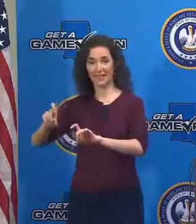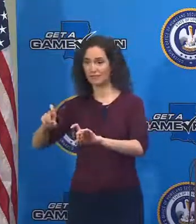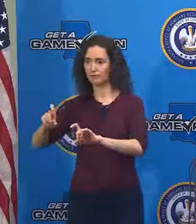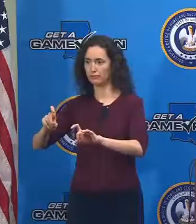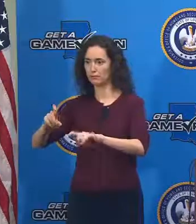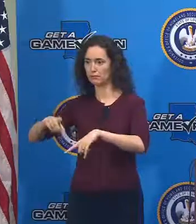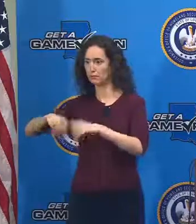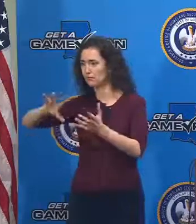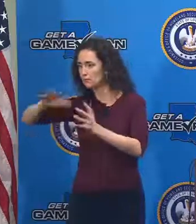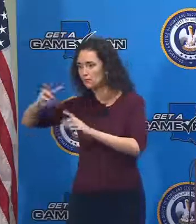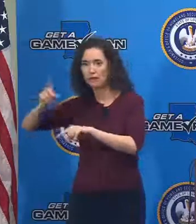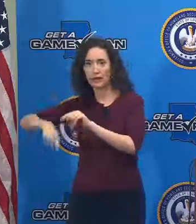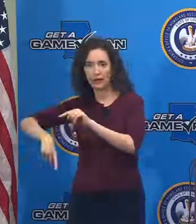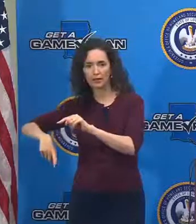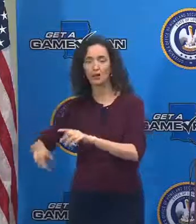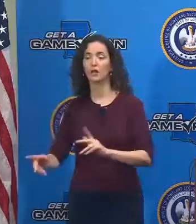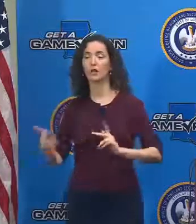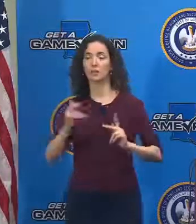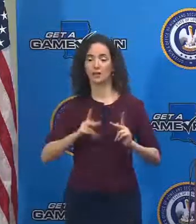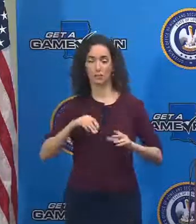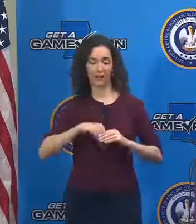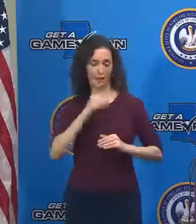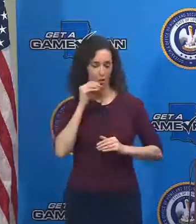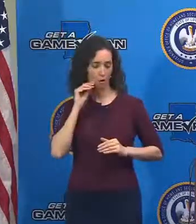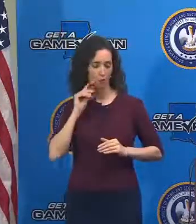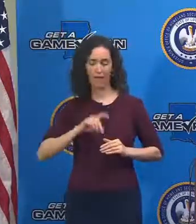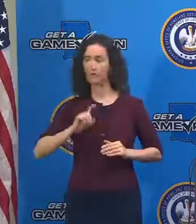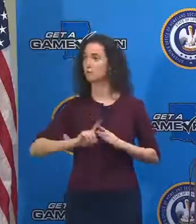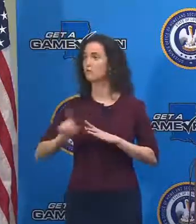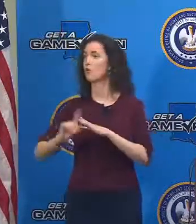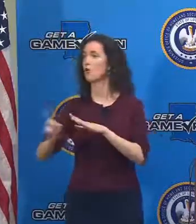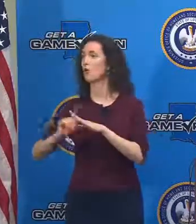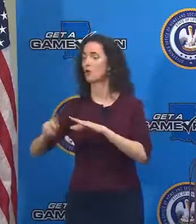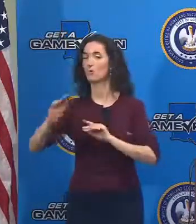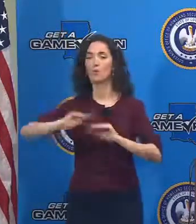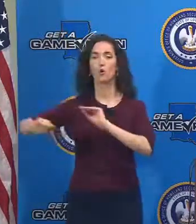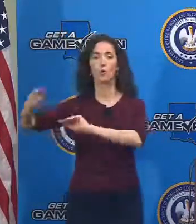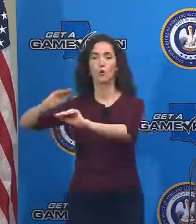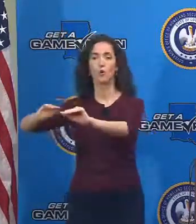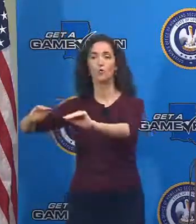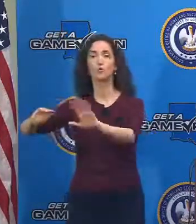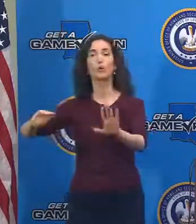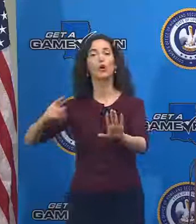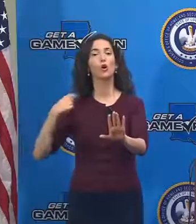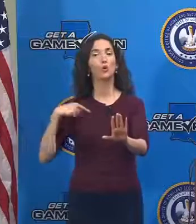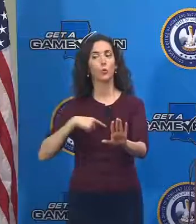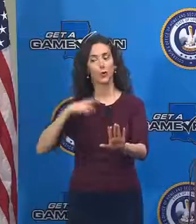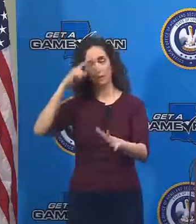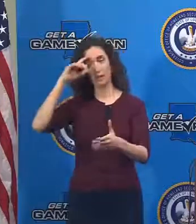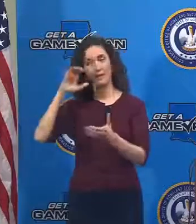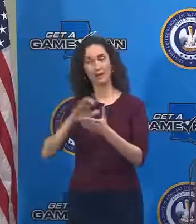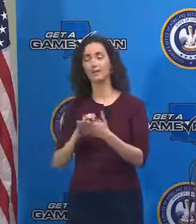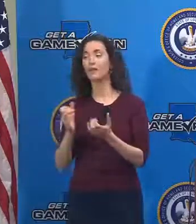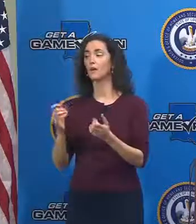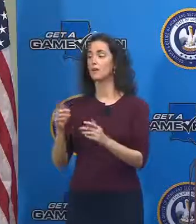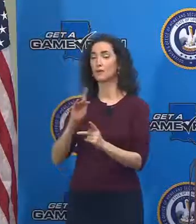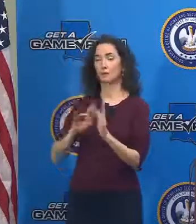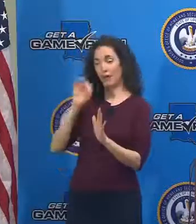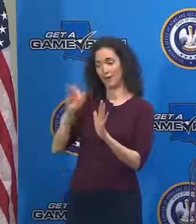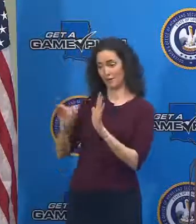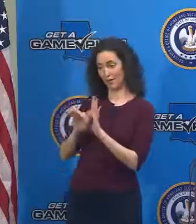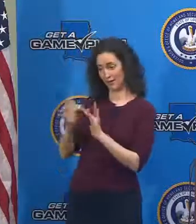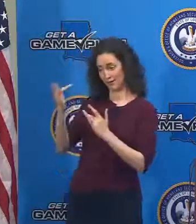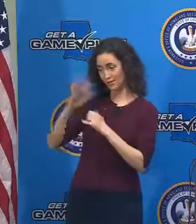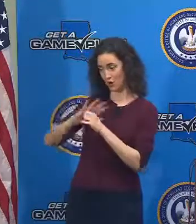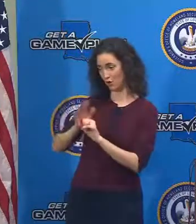people. And we strongly believe that right now the cases are underreported because of